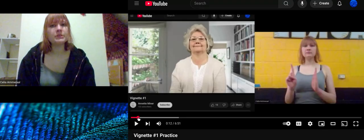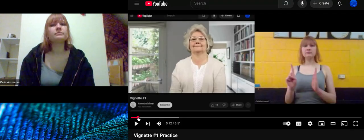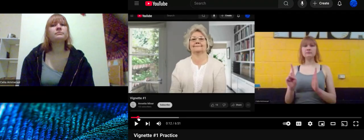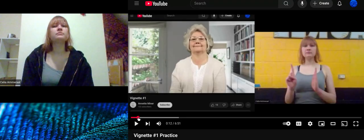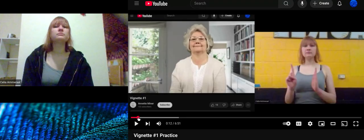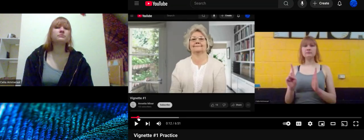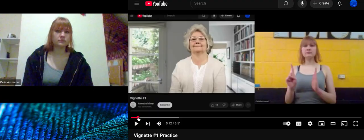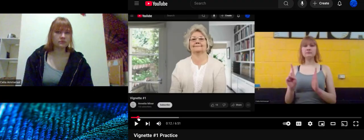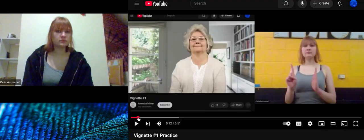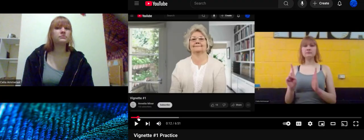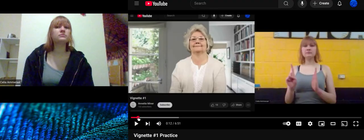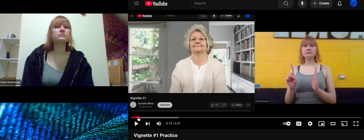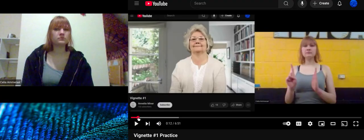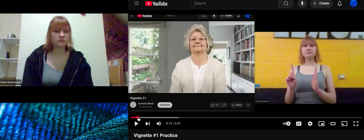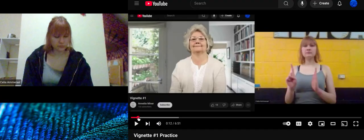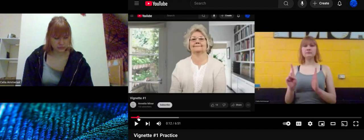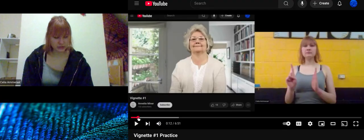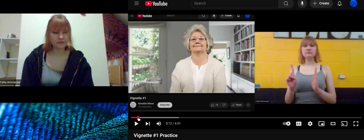disfluent